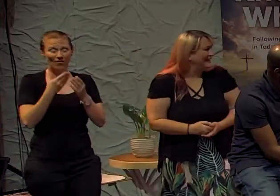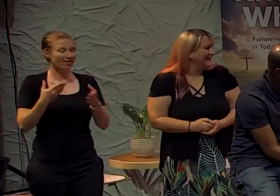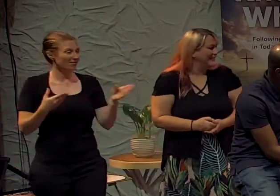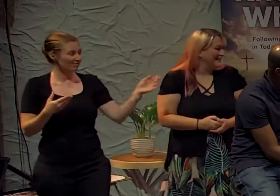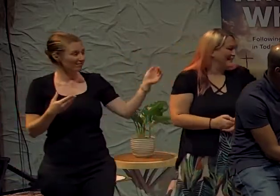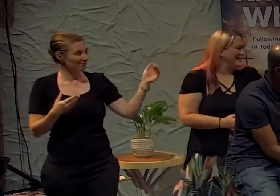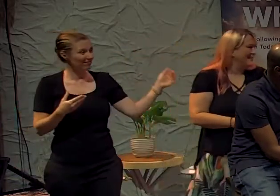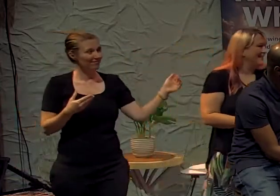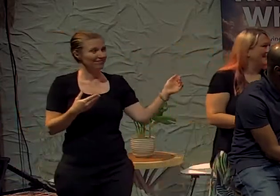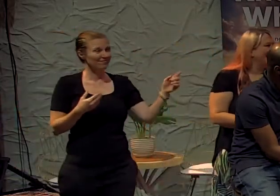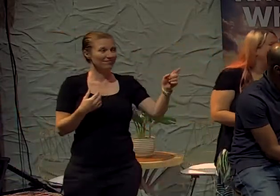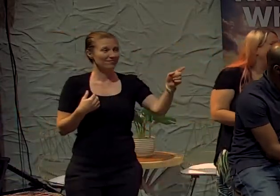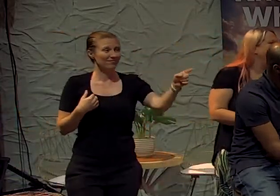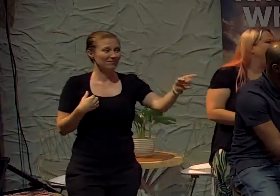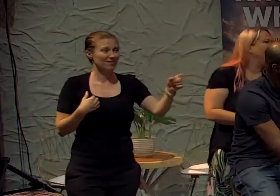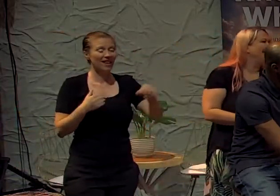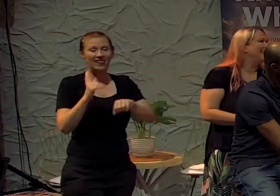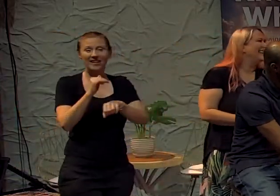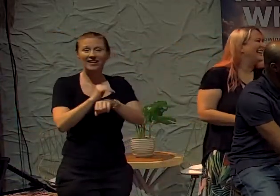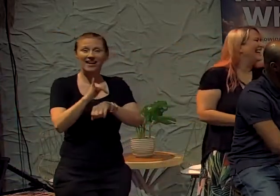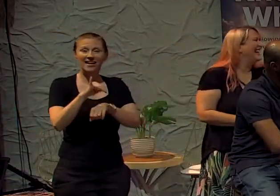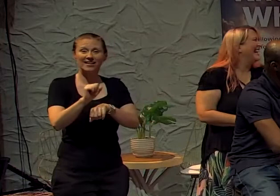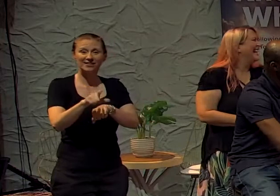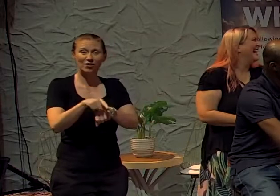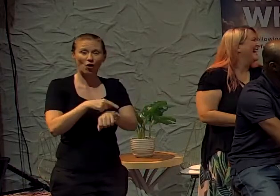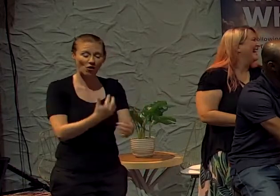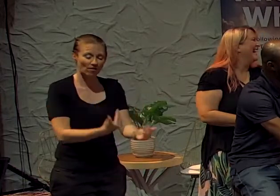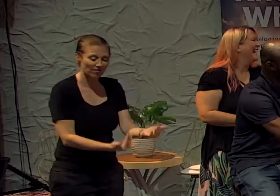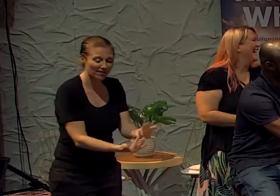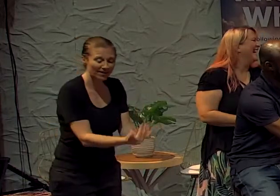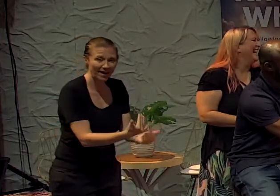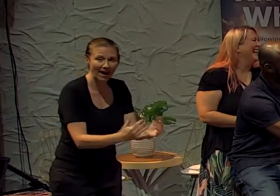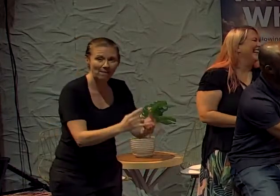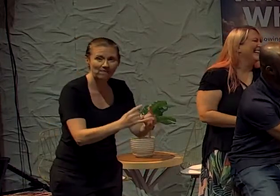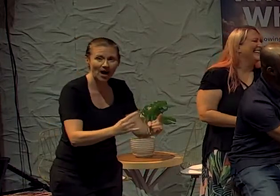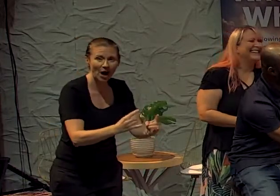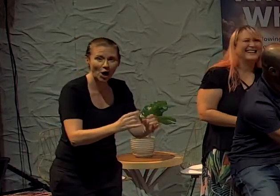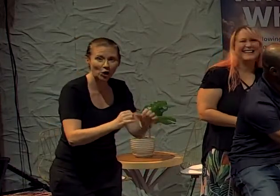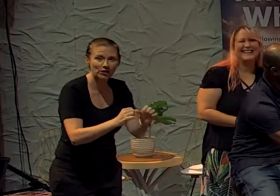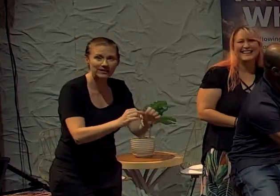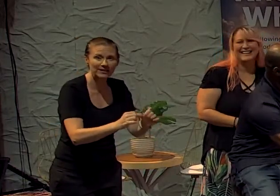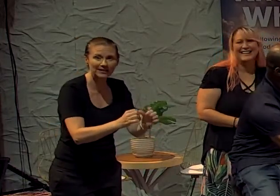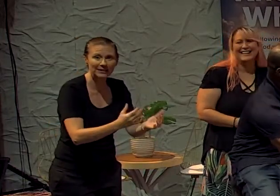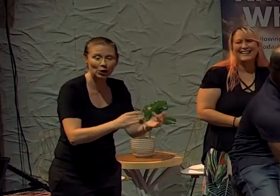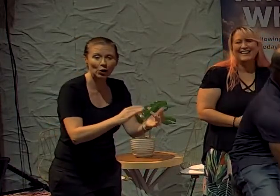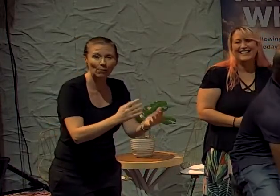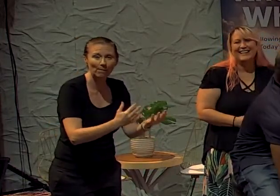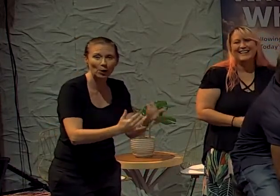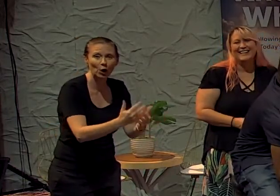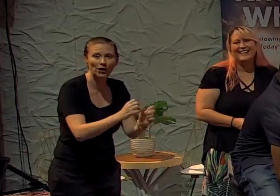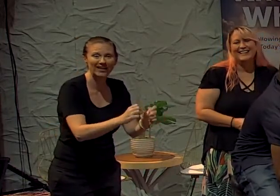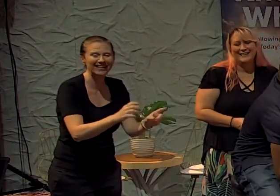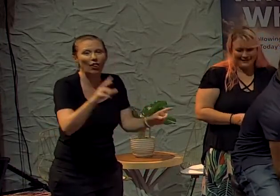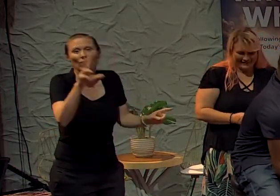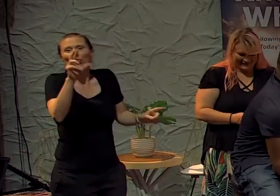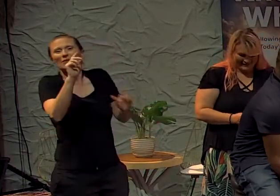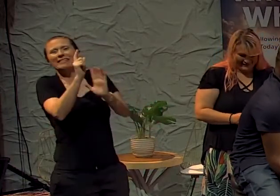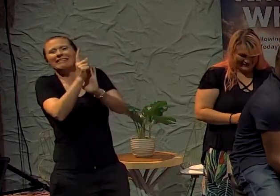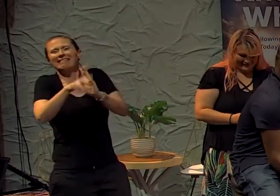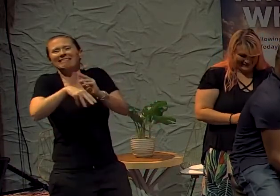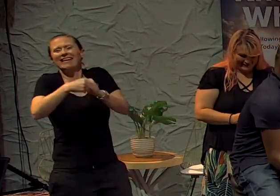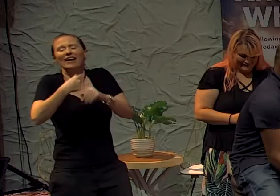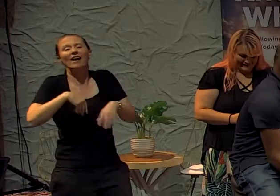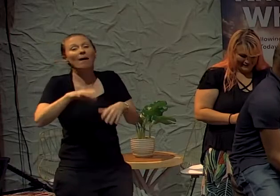The night is long, the fire No. is burning. This is 30 seconds. All But good. so hopefully you learned that it's marriages